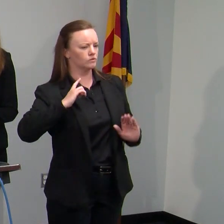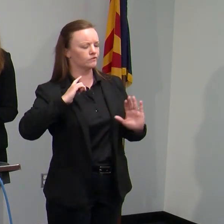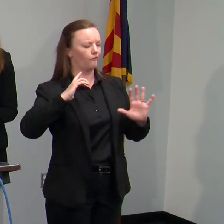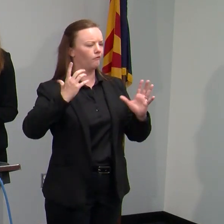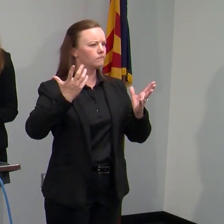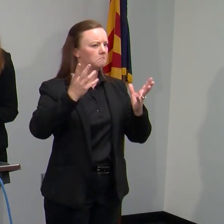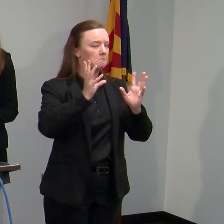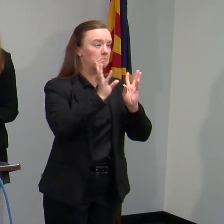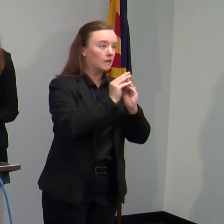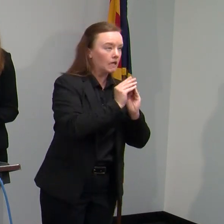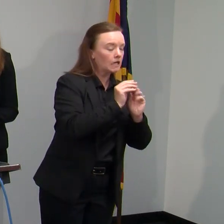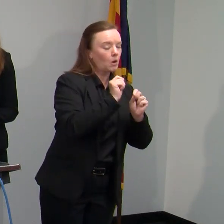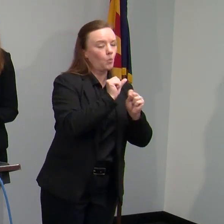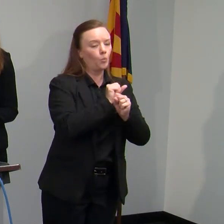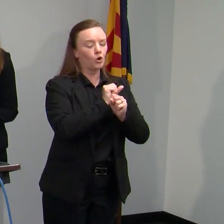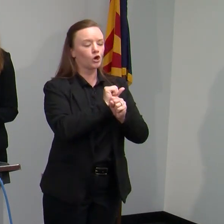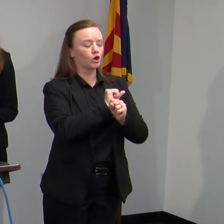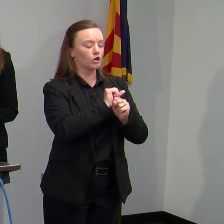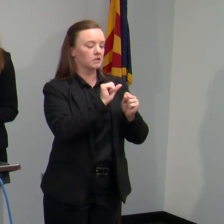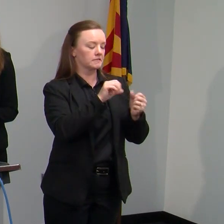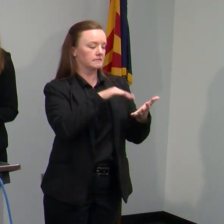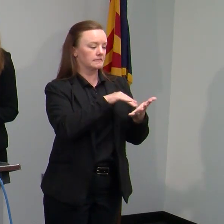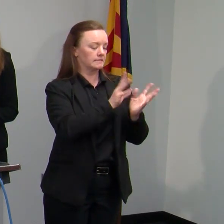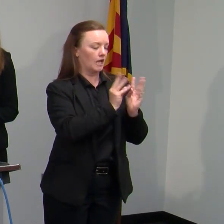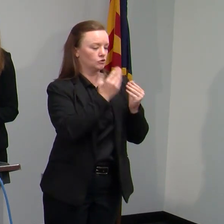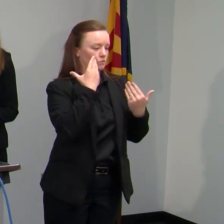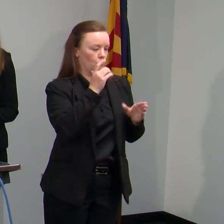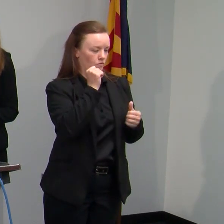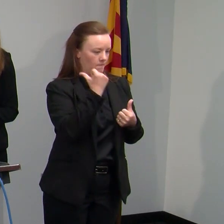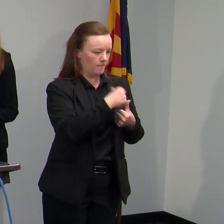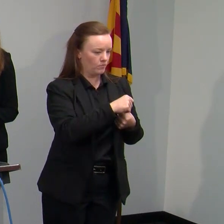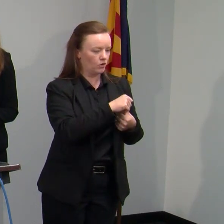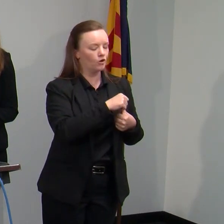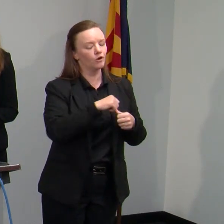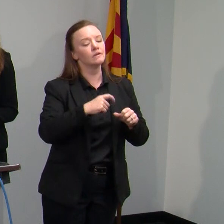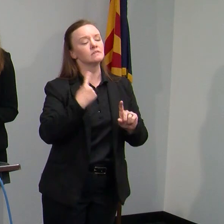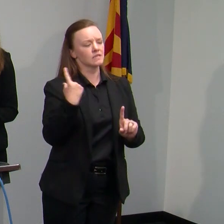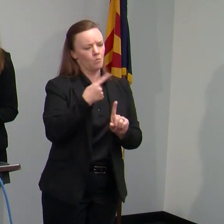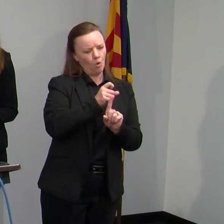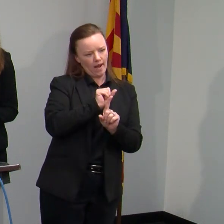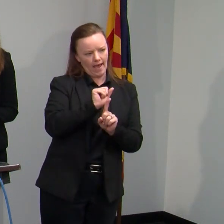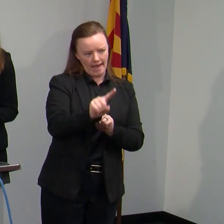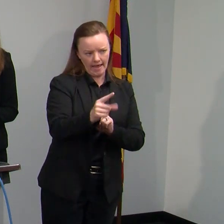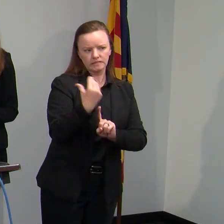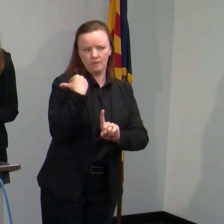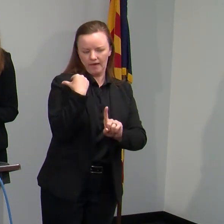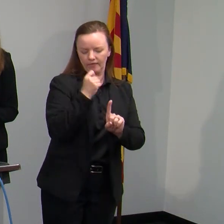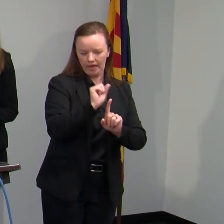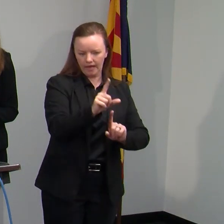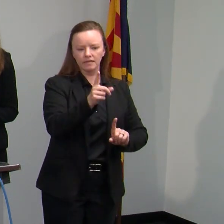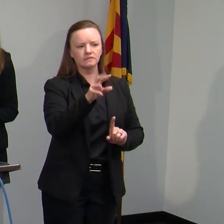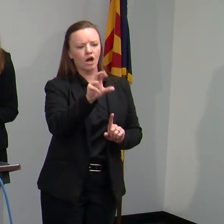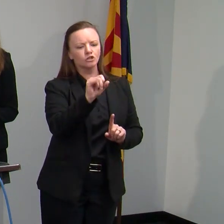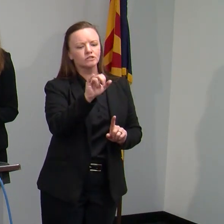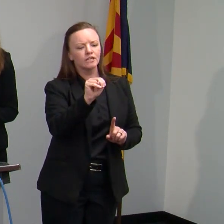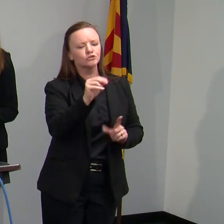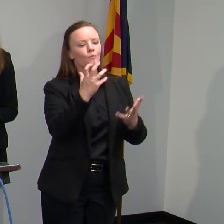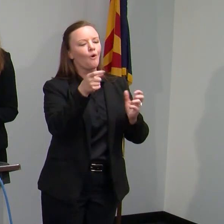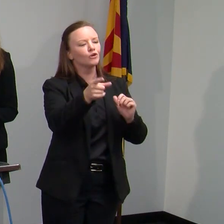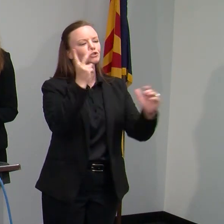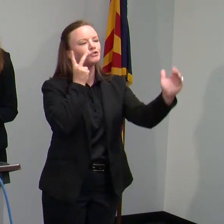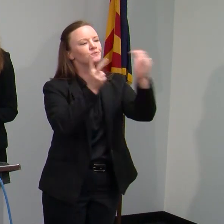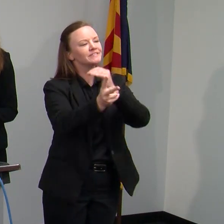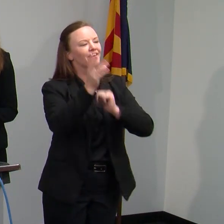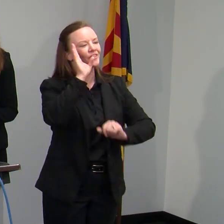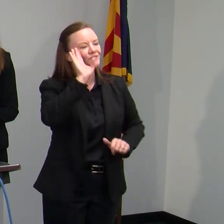work session, but it was, and that Dr. Sunshine was asked directly about predicting the future, and we know how